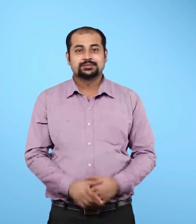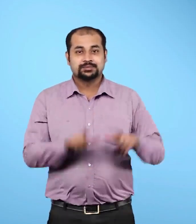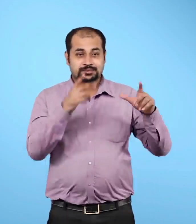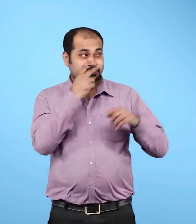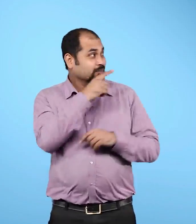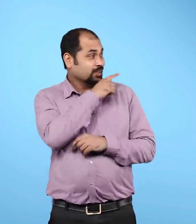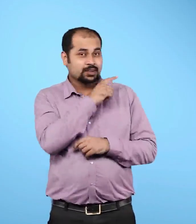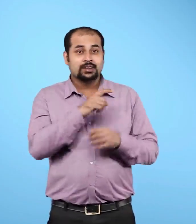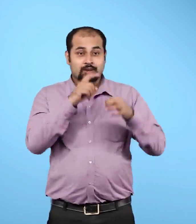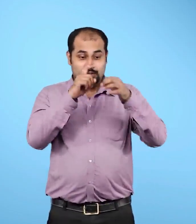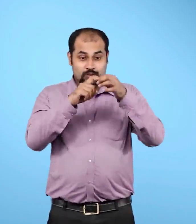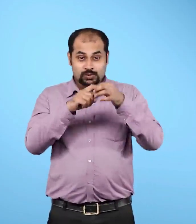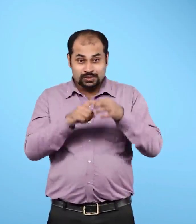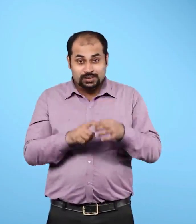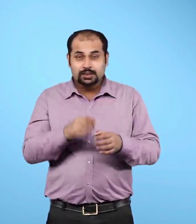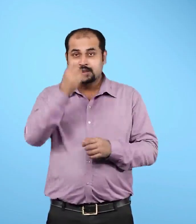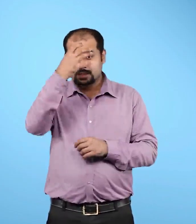This page has 5 questions.